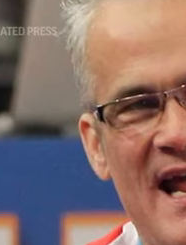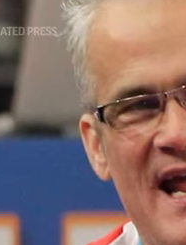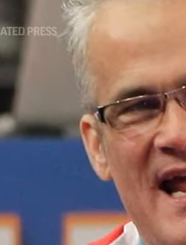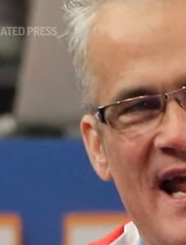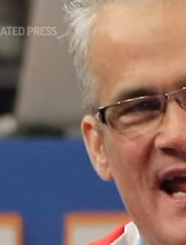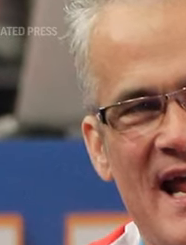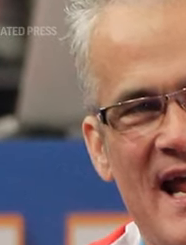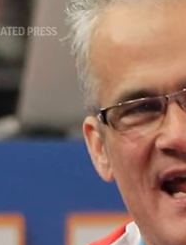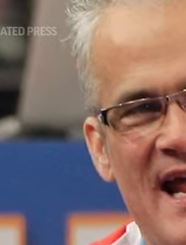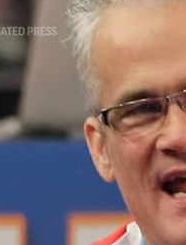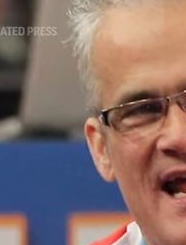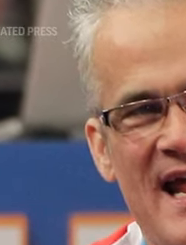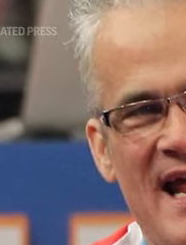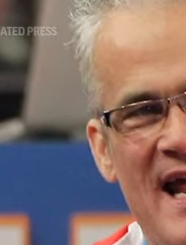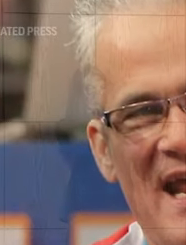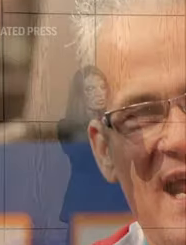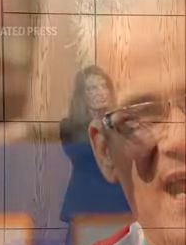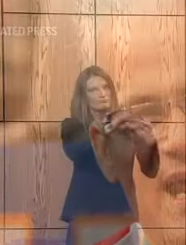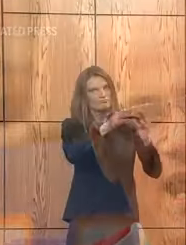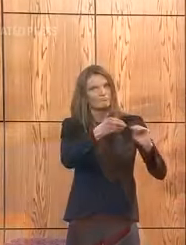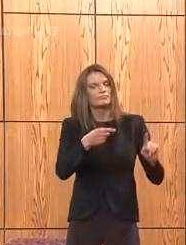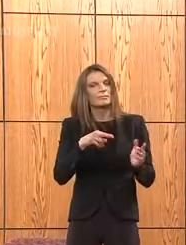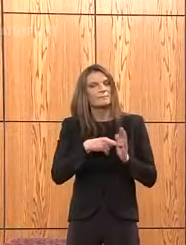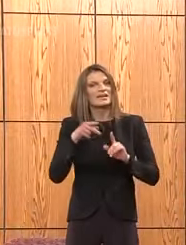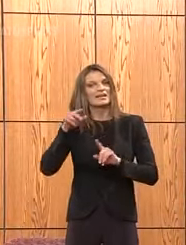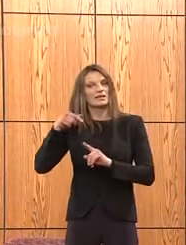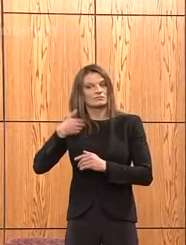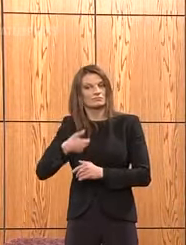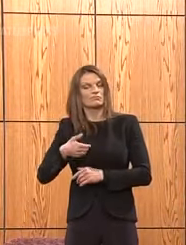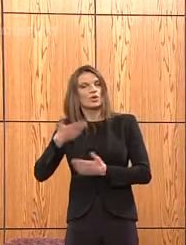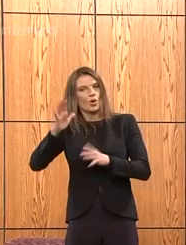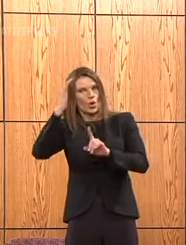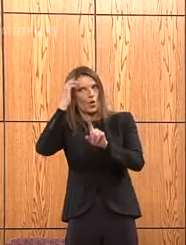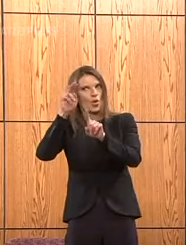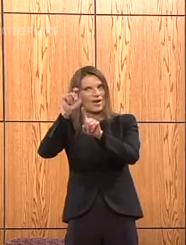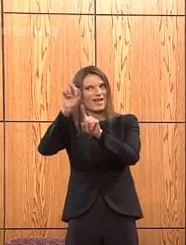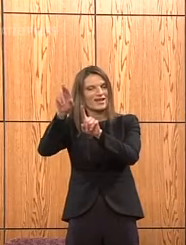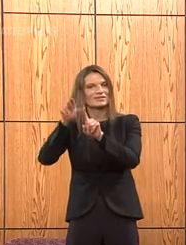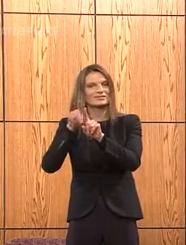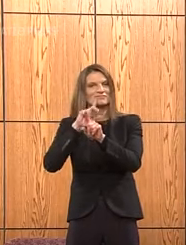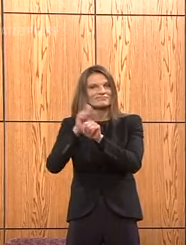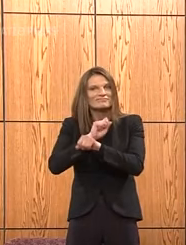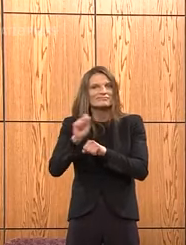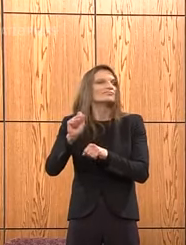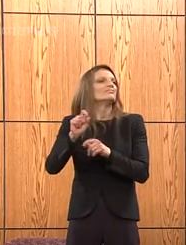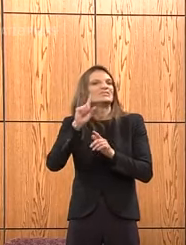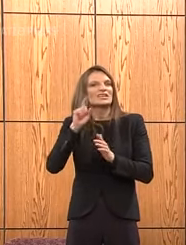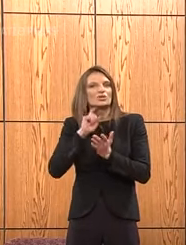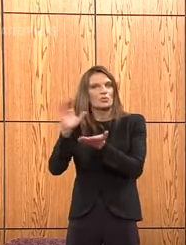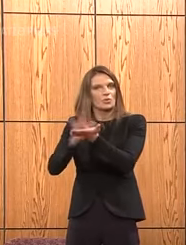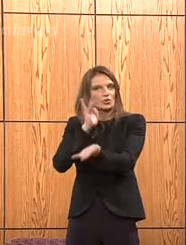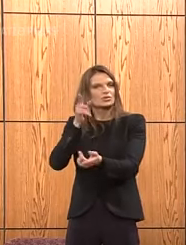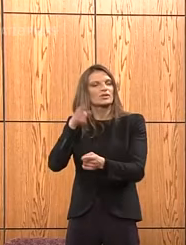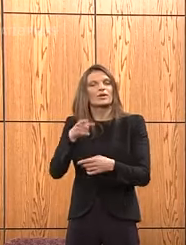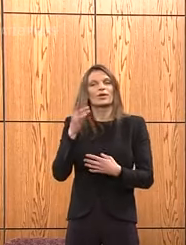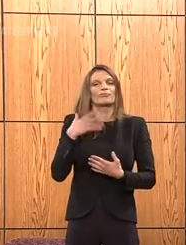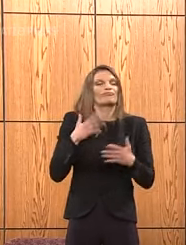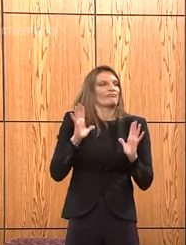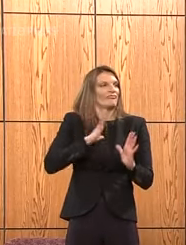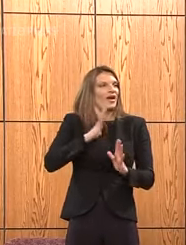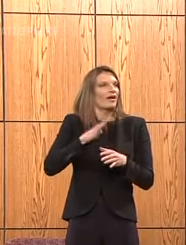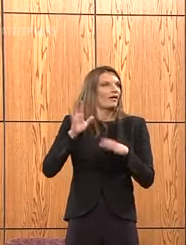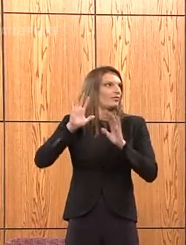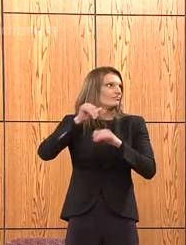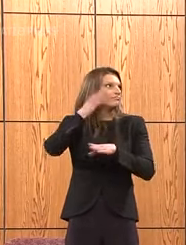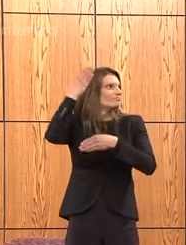victims. Mr. Geddert knew that Nassar was sexually abusing these patients and that he failed to take action, and that when he was